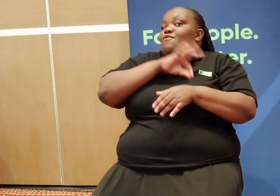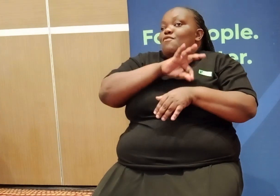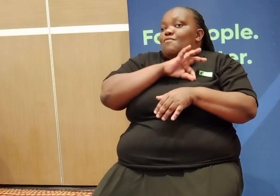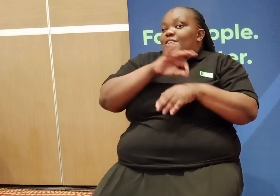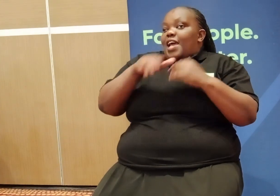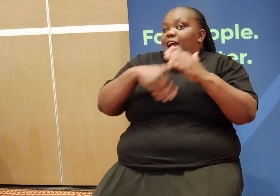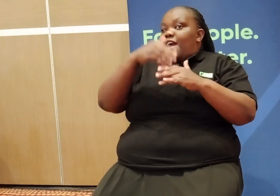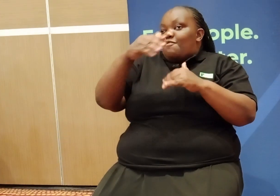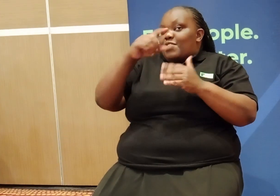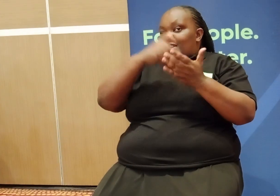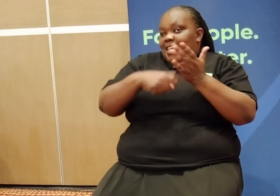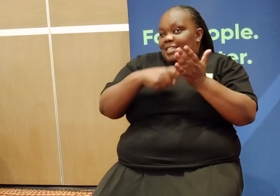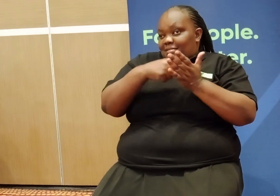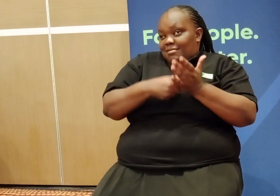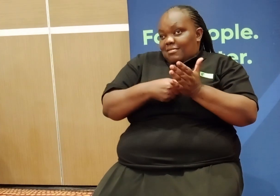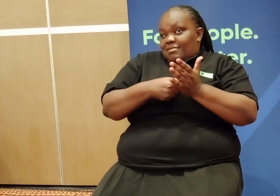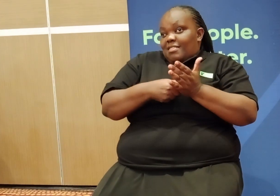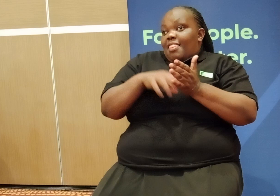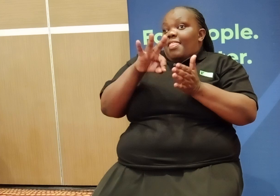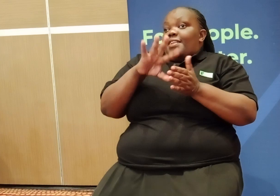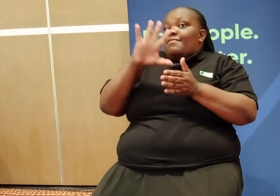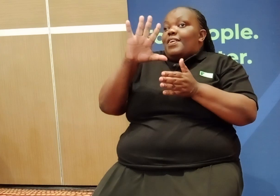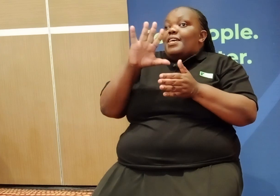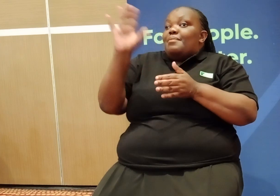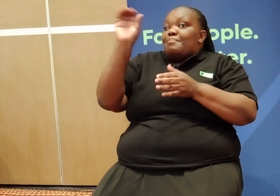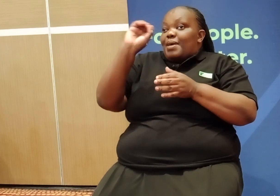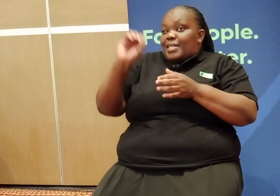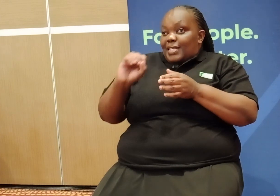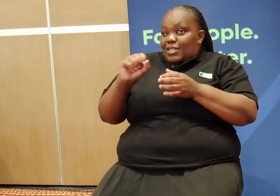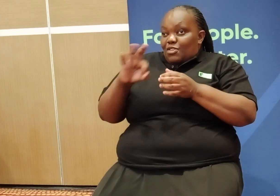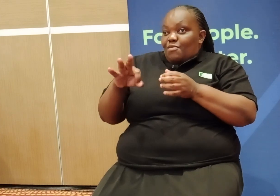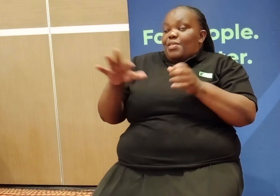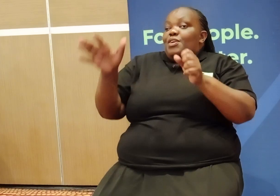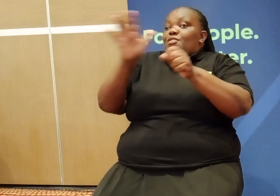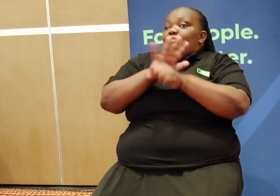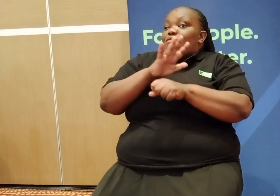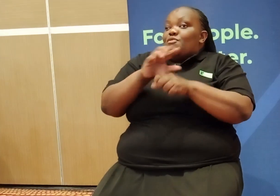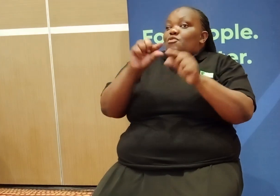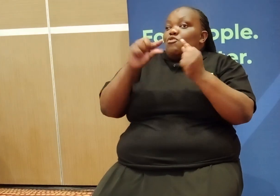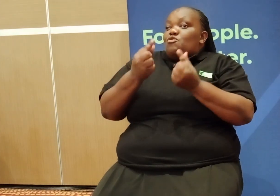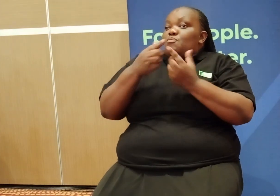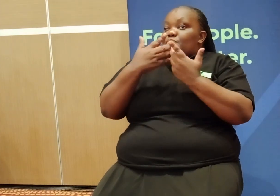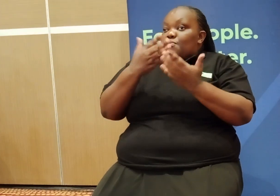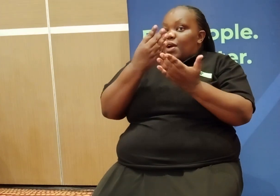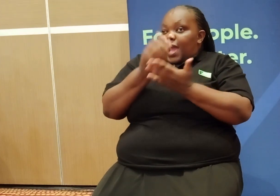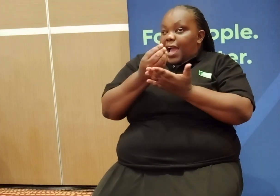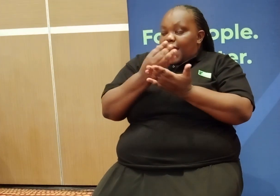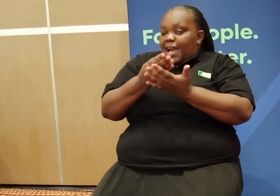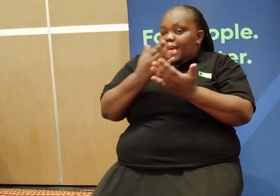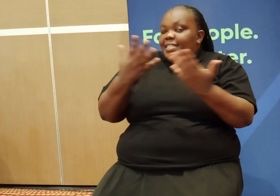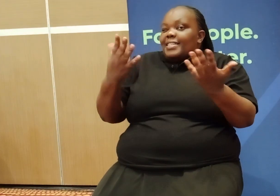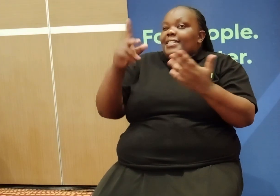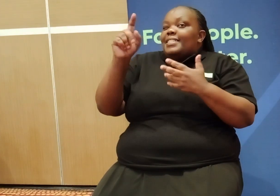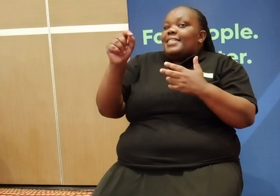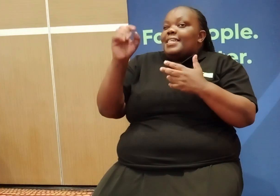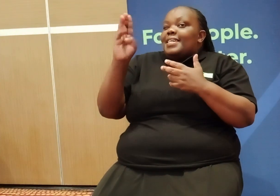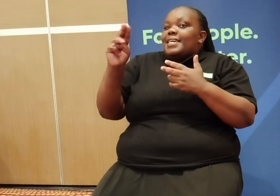tax and 35% of the total group assets, with TMB in DRC